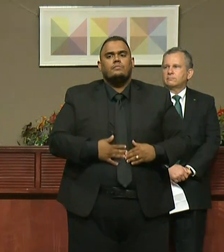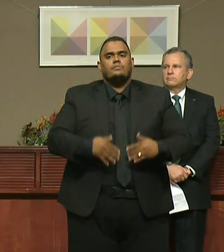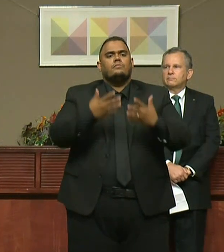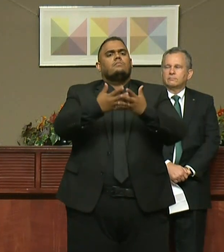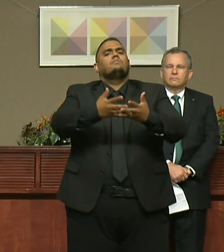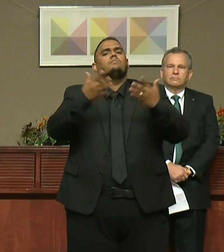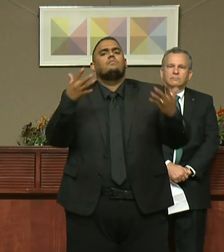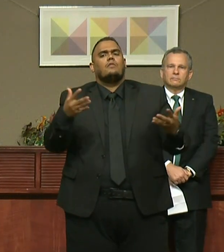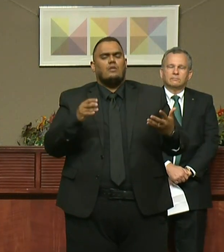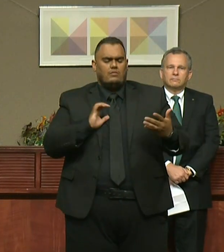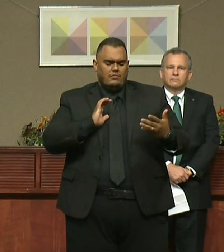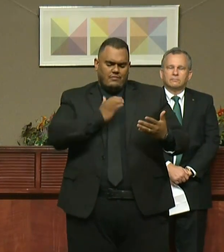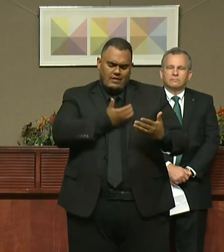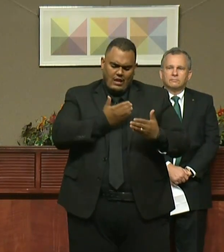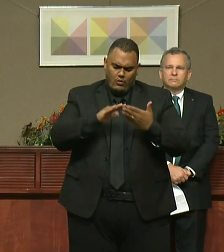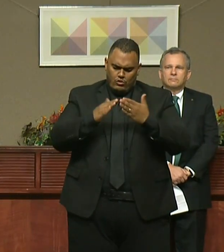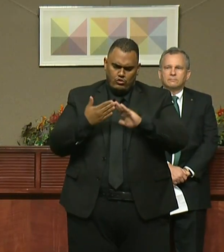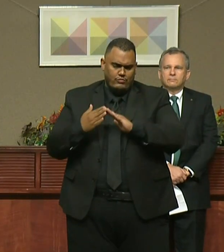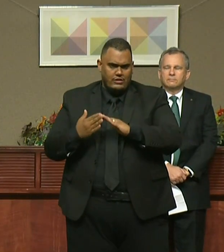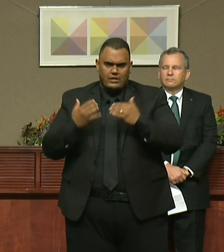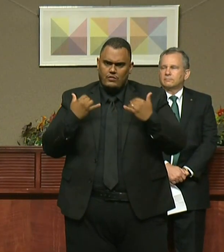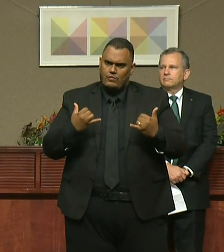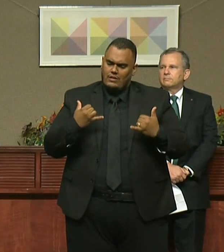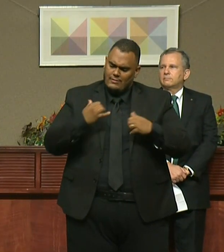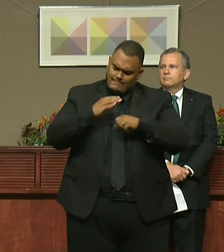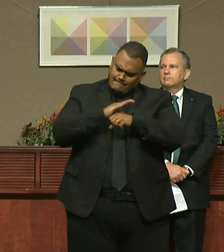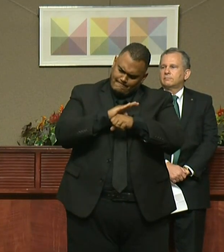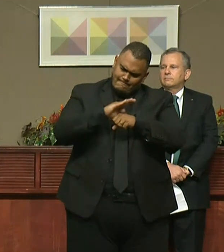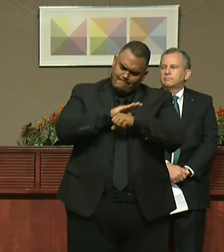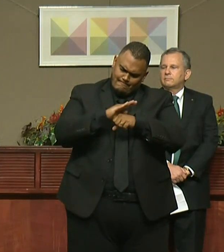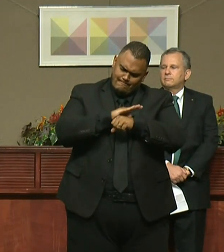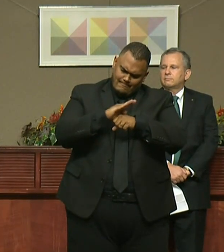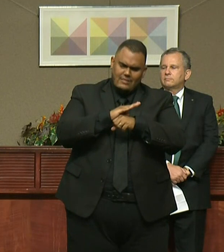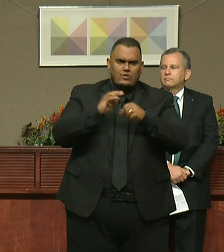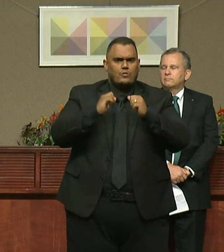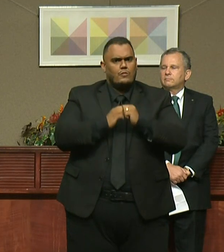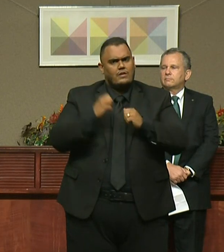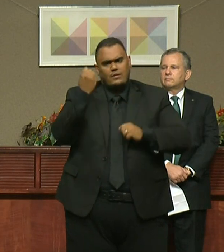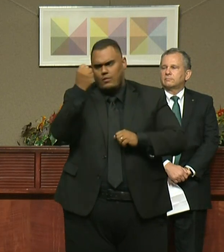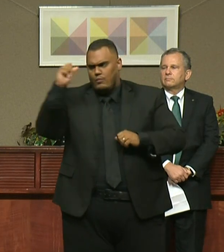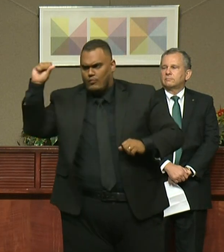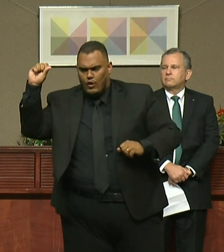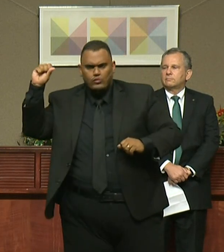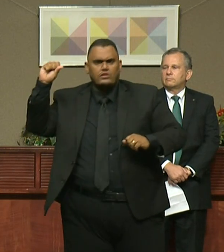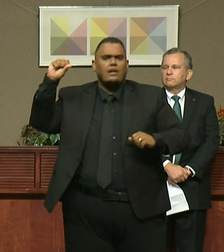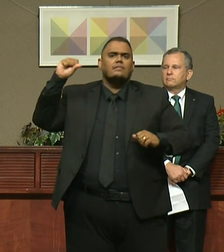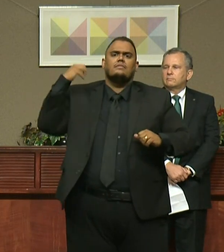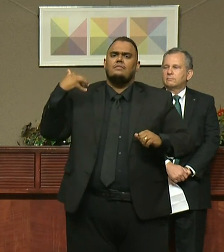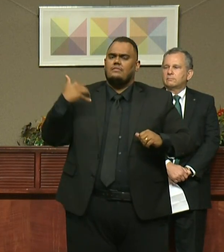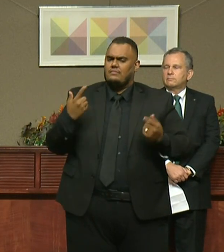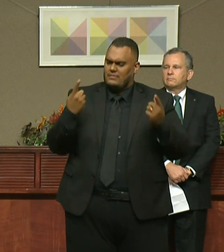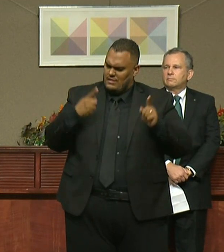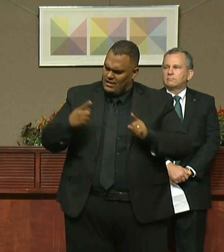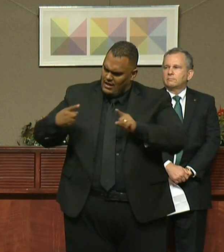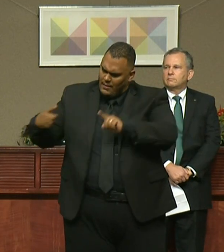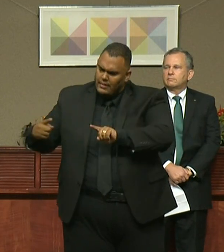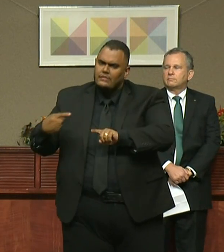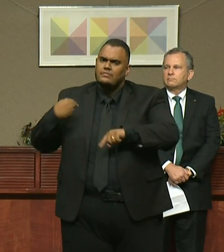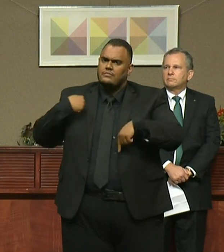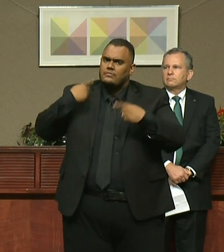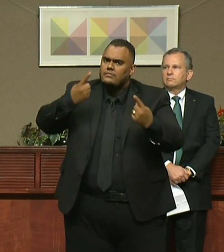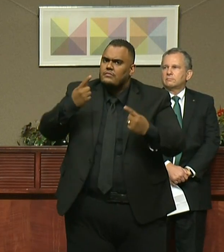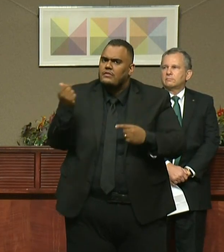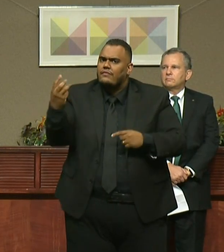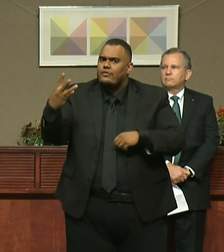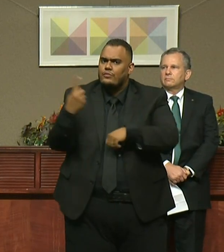community's been preoccupied with protests and demonstrations that have been going on the last several days. I want to